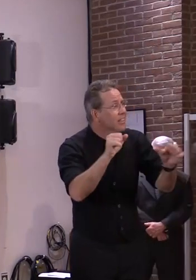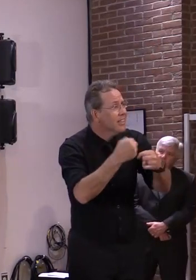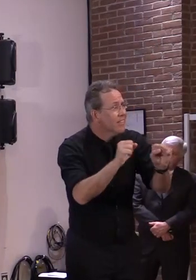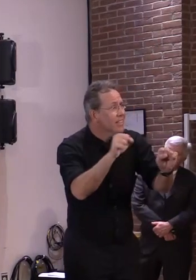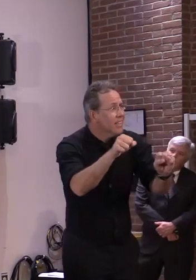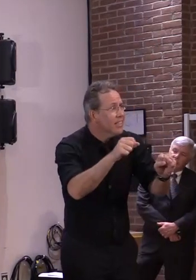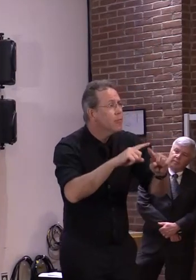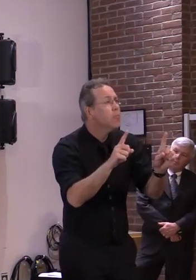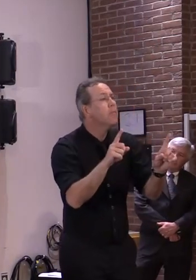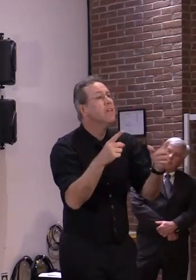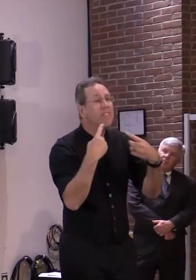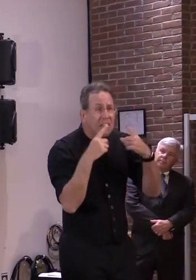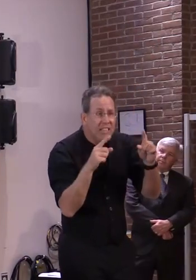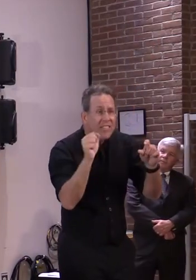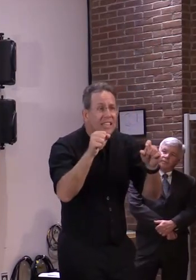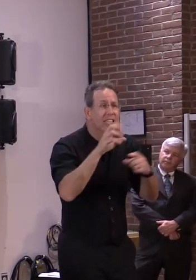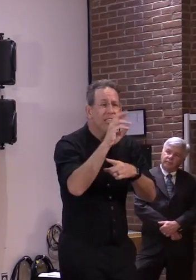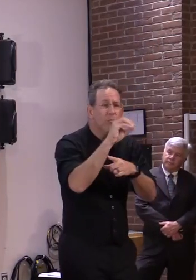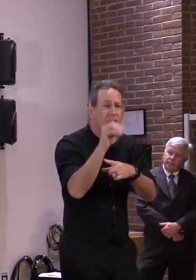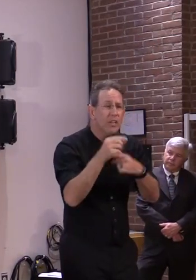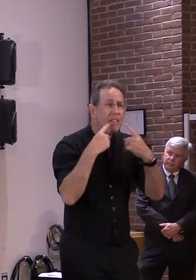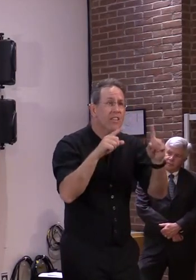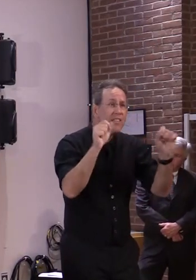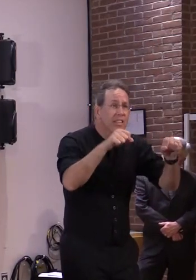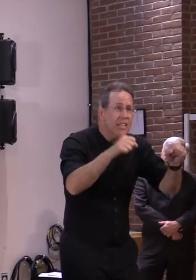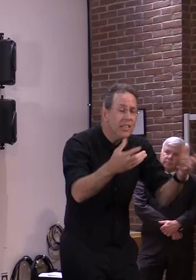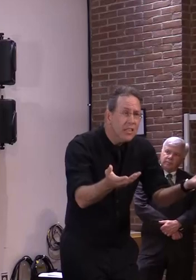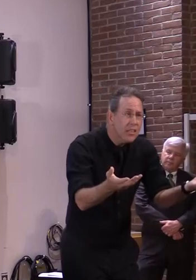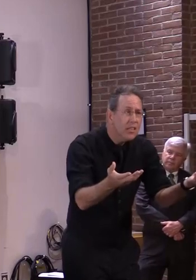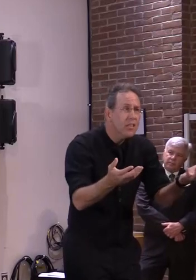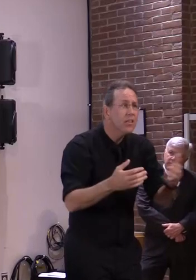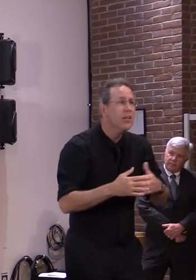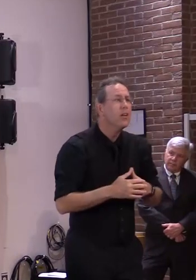effective against being very severely ill,